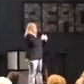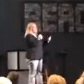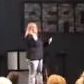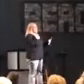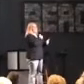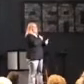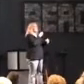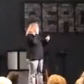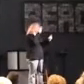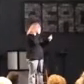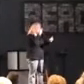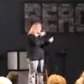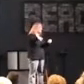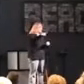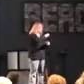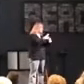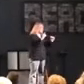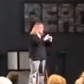that.